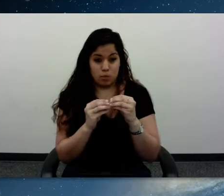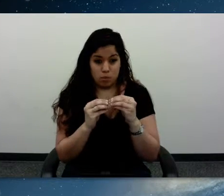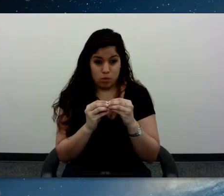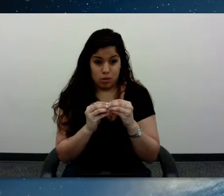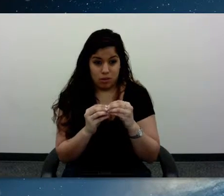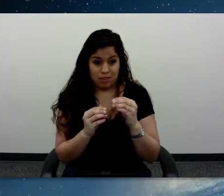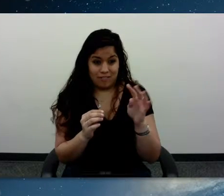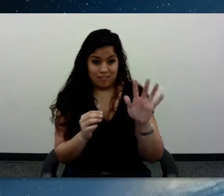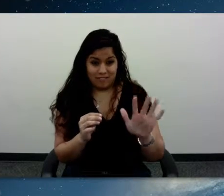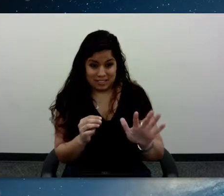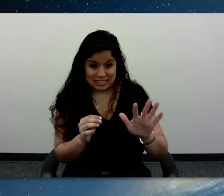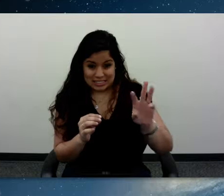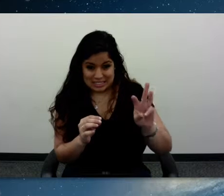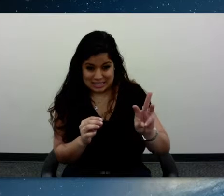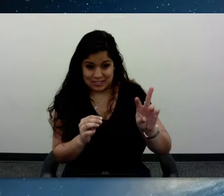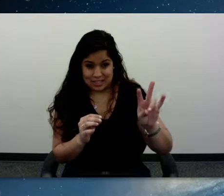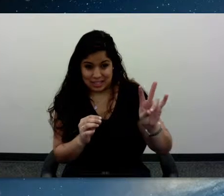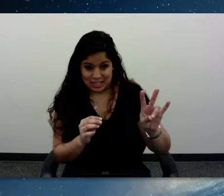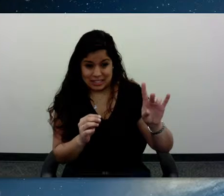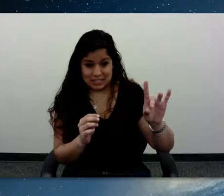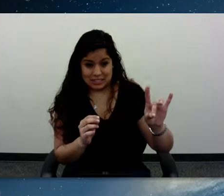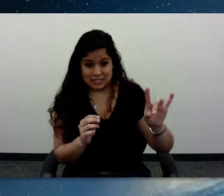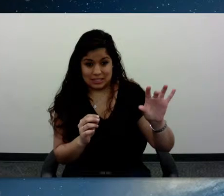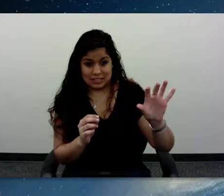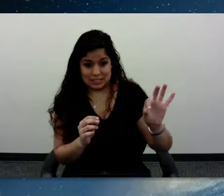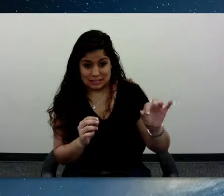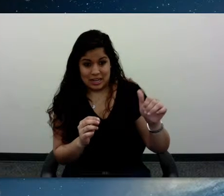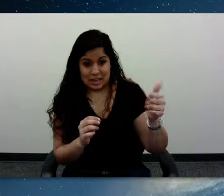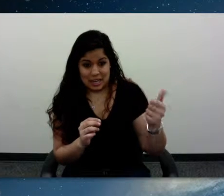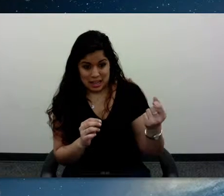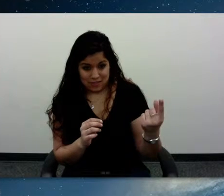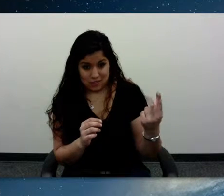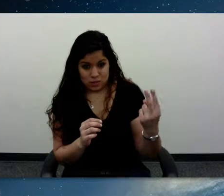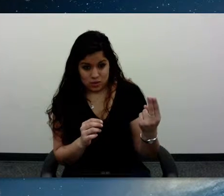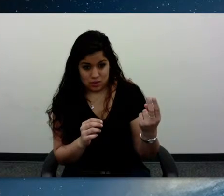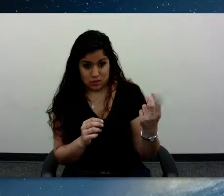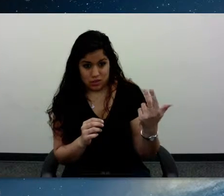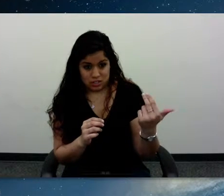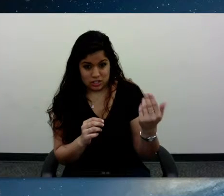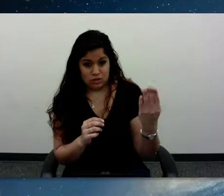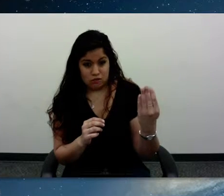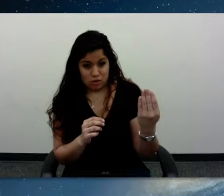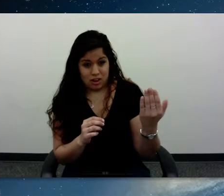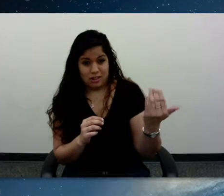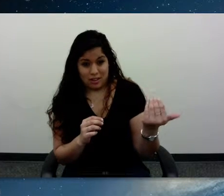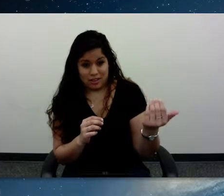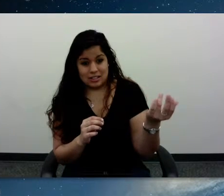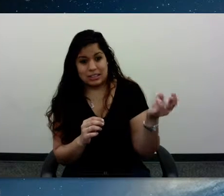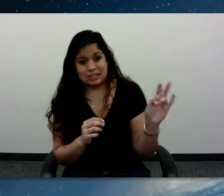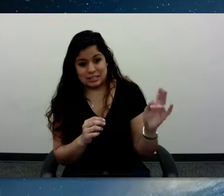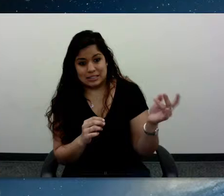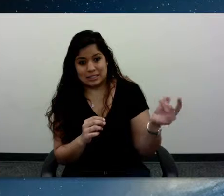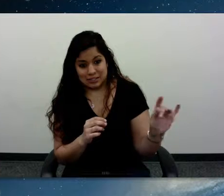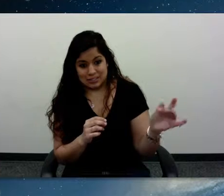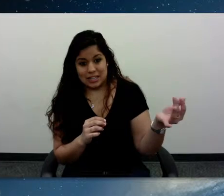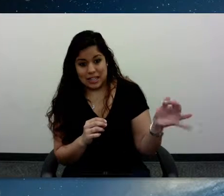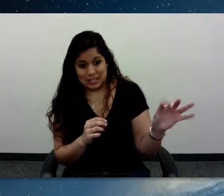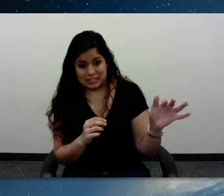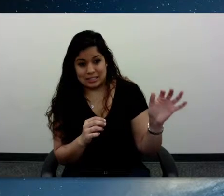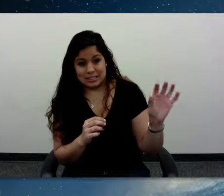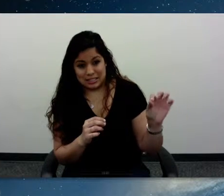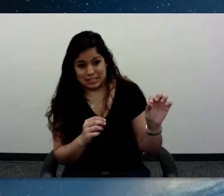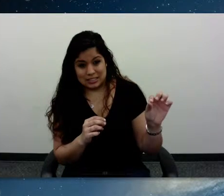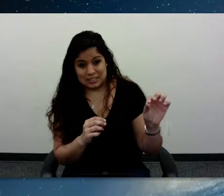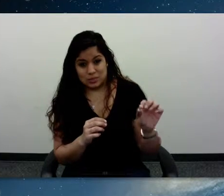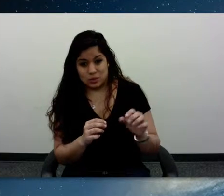3, 4, 5, 6, 7, 8, 9, 10, 11, 12, 13, 14, 15, 16, 17,